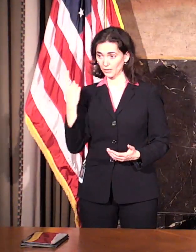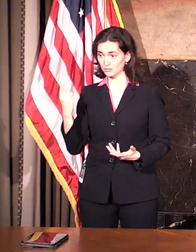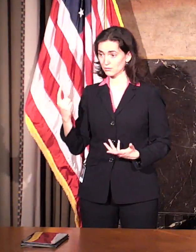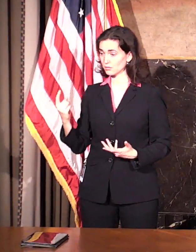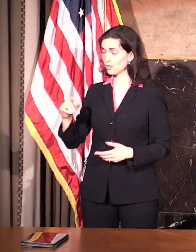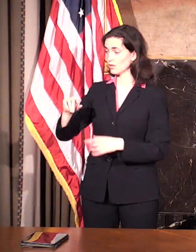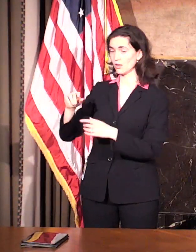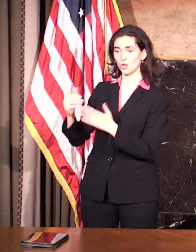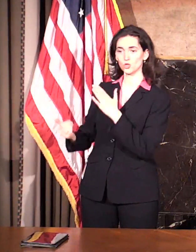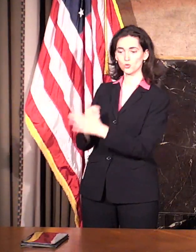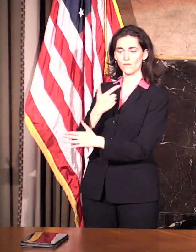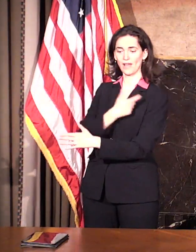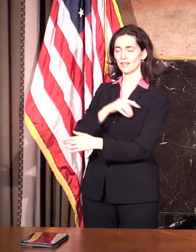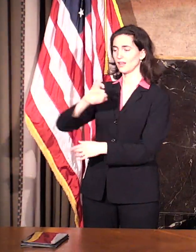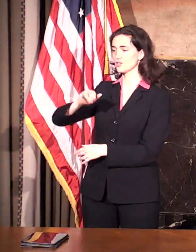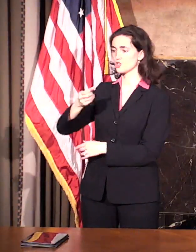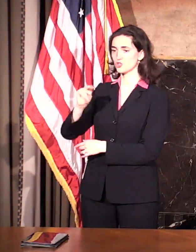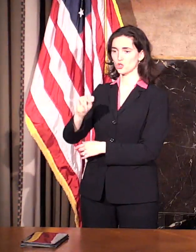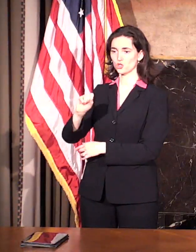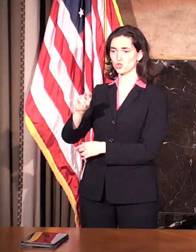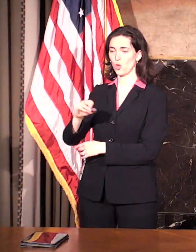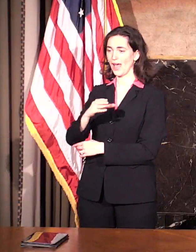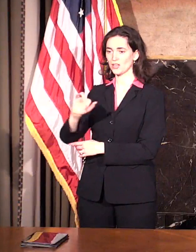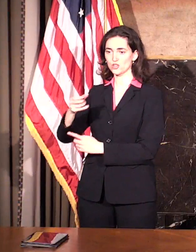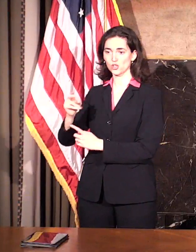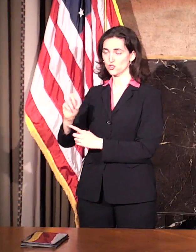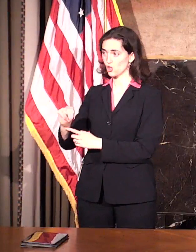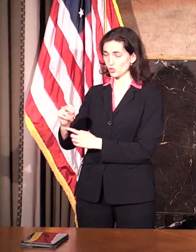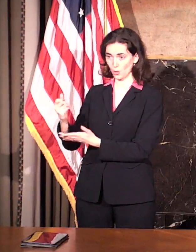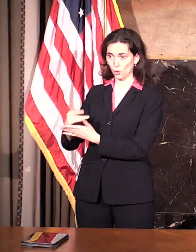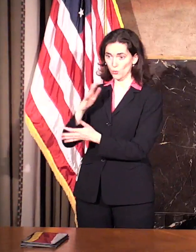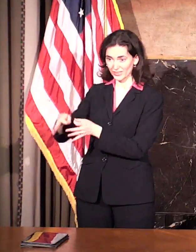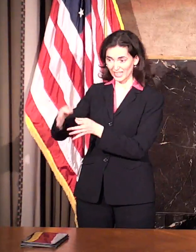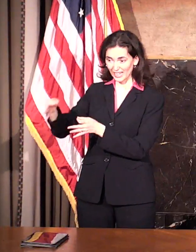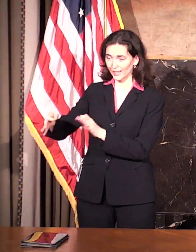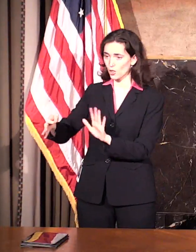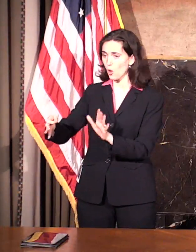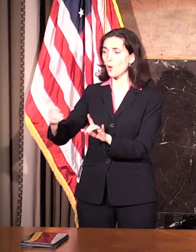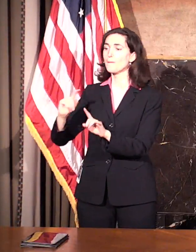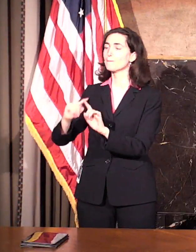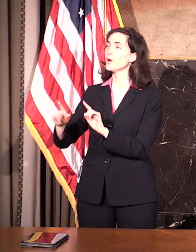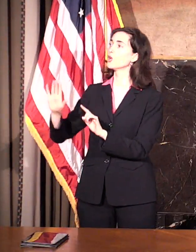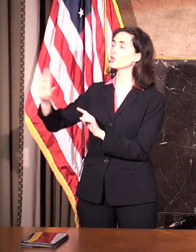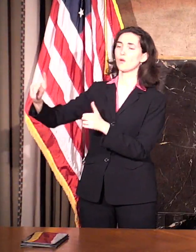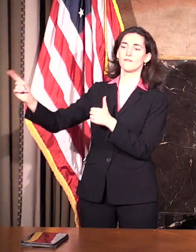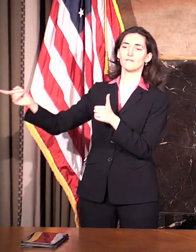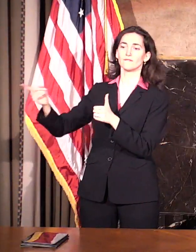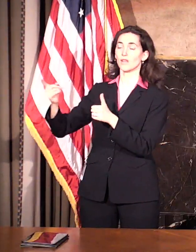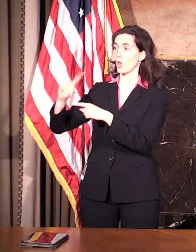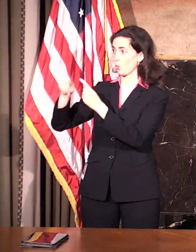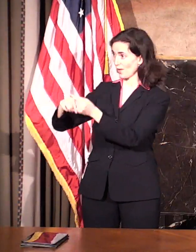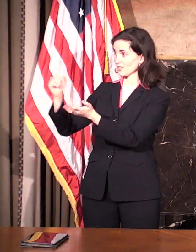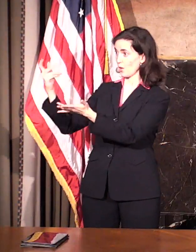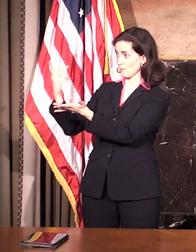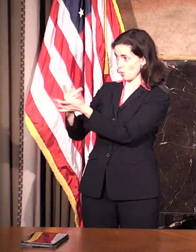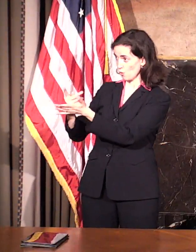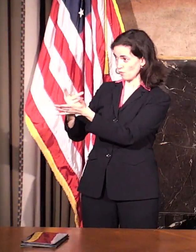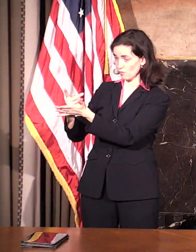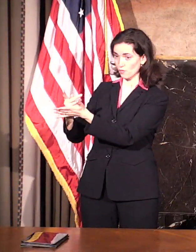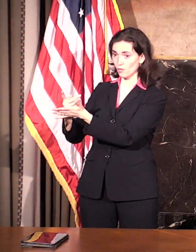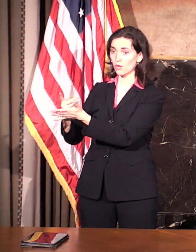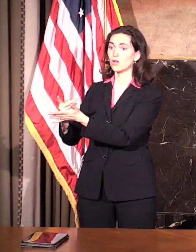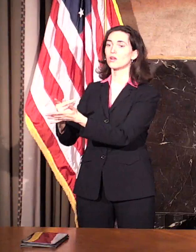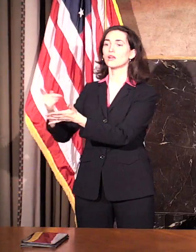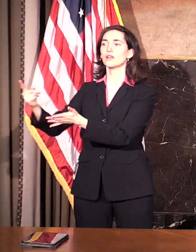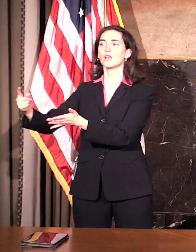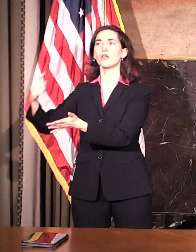the Johnson & Johnson vaccine being approved, but because the initial allocations, once it is approved, will be smaller than they